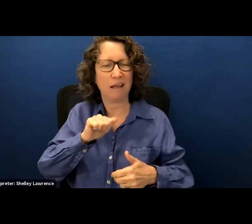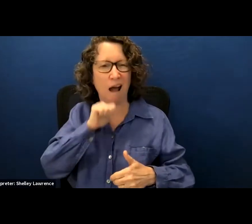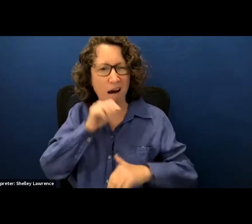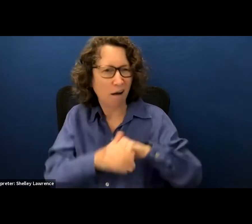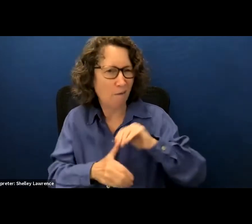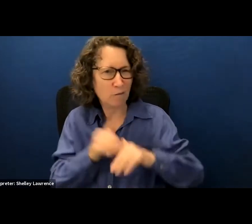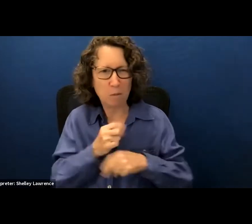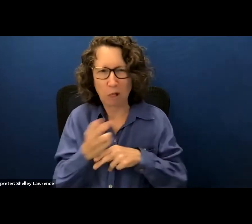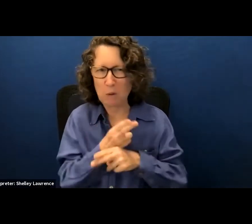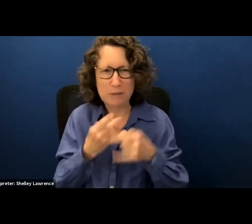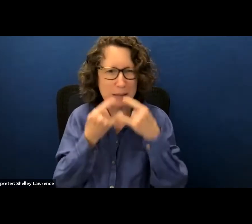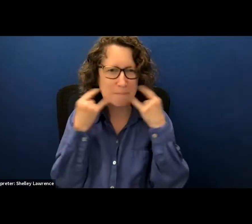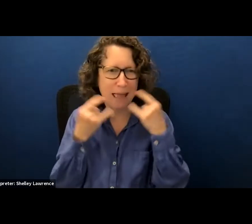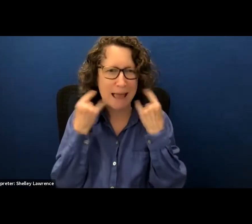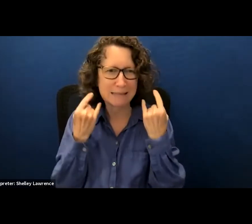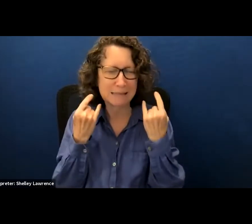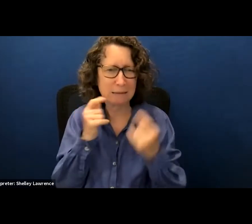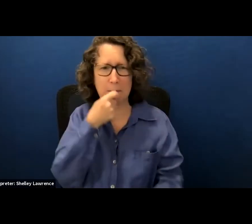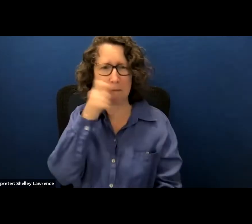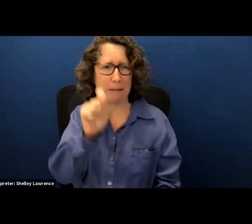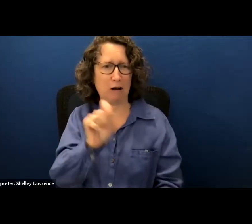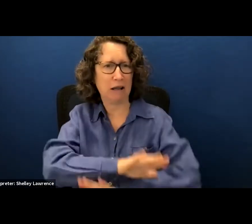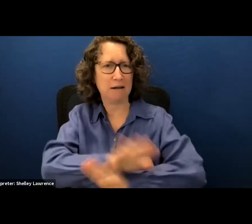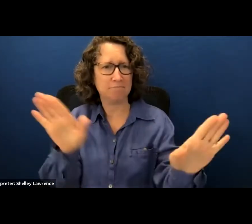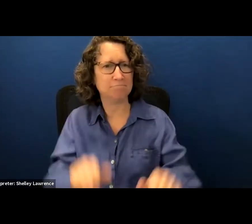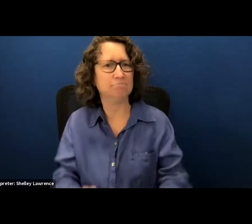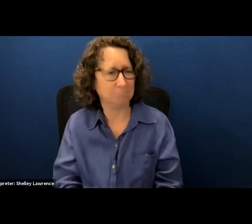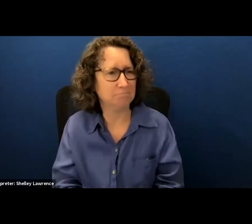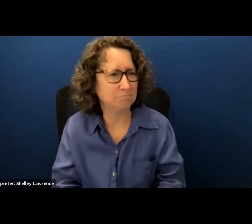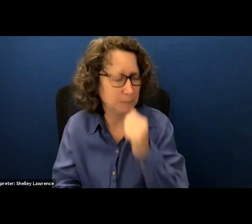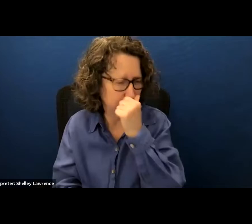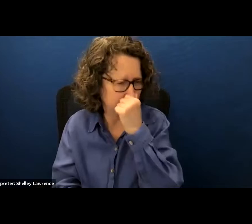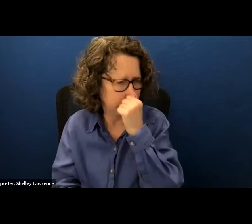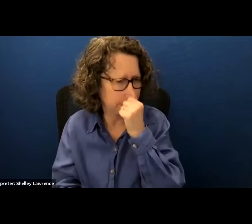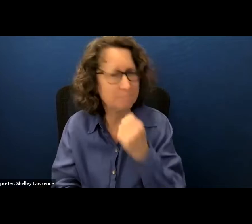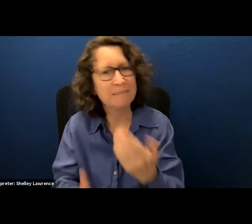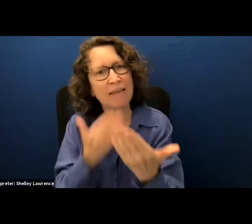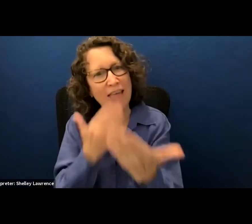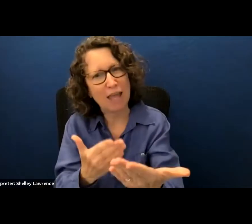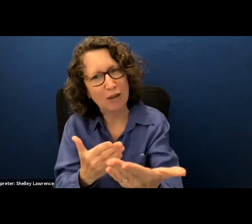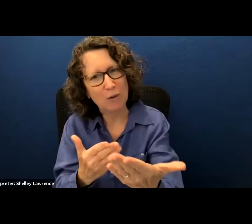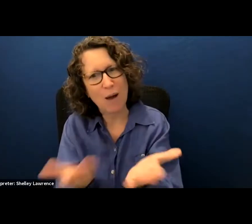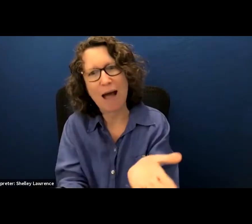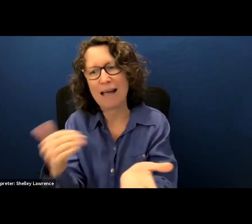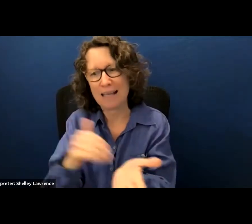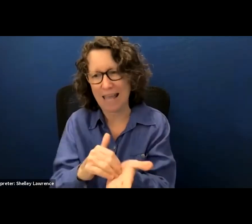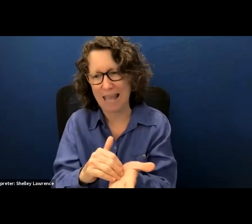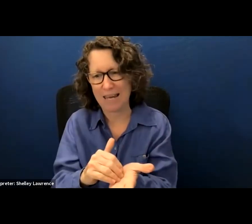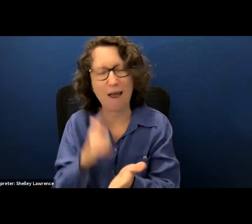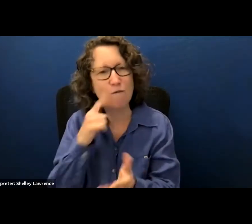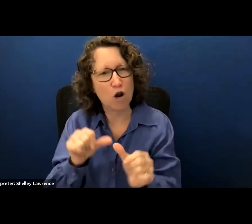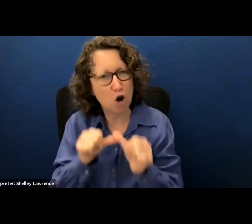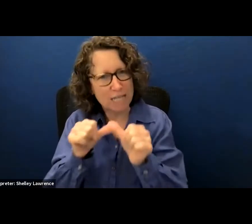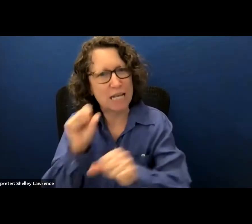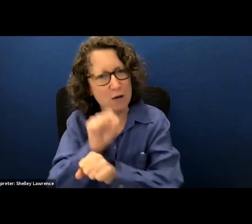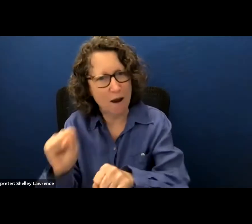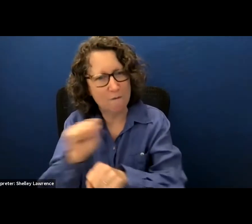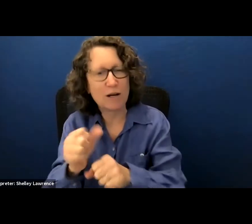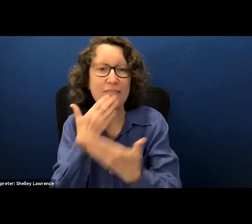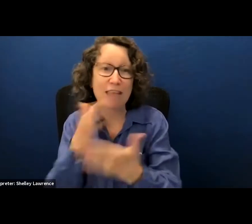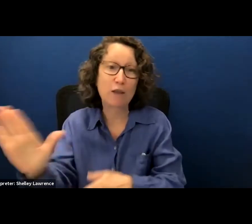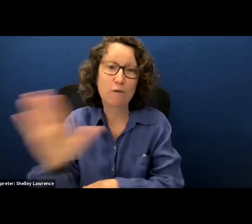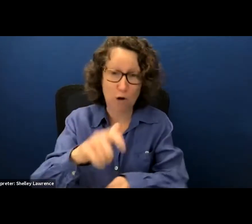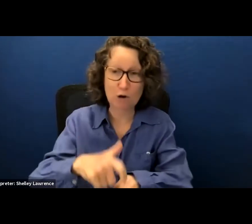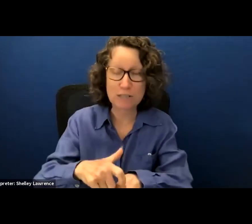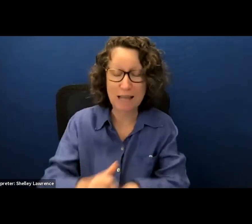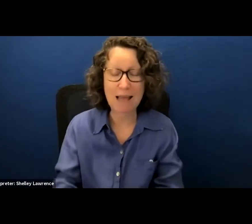masks, period. So thank you once again for your continued efforts, and thanks for your time.